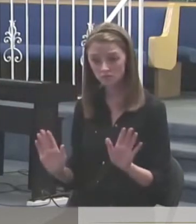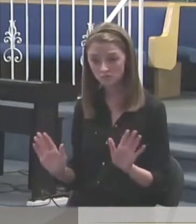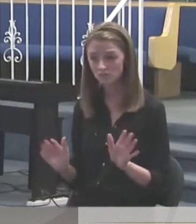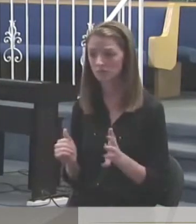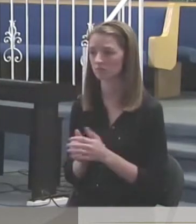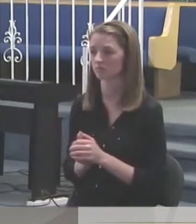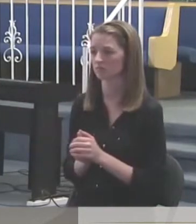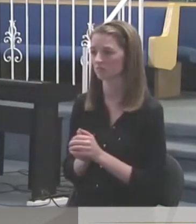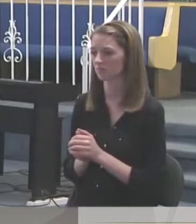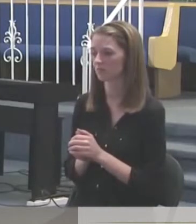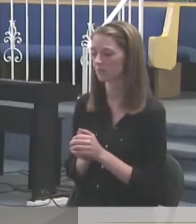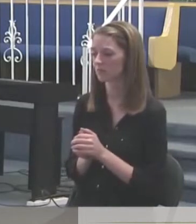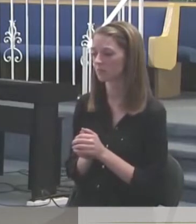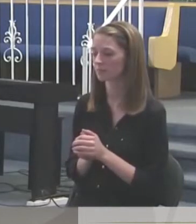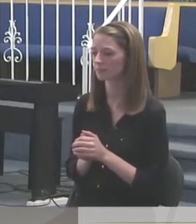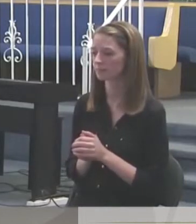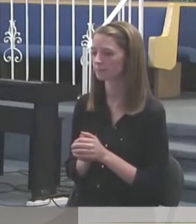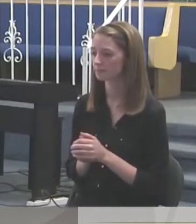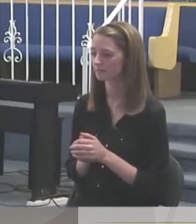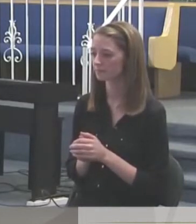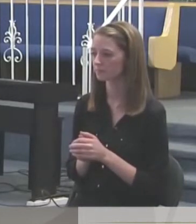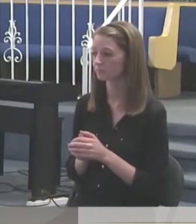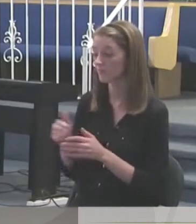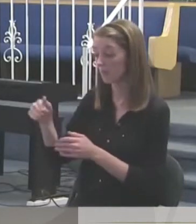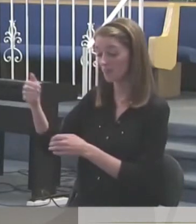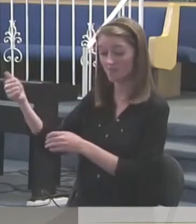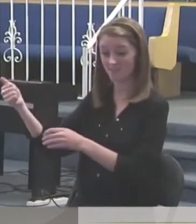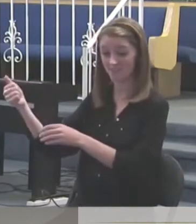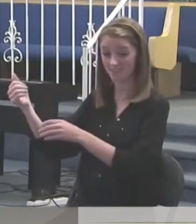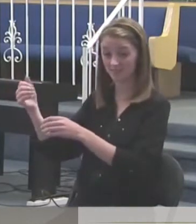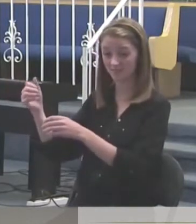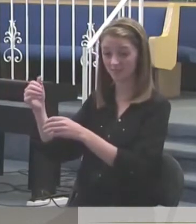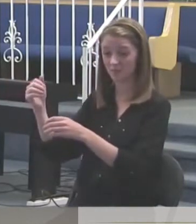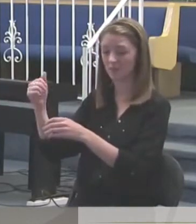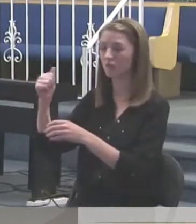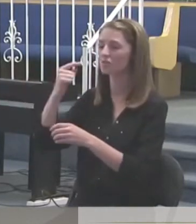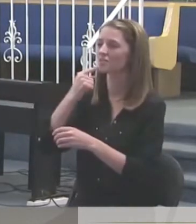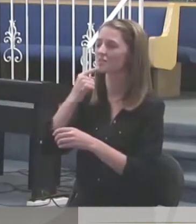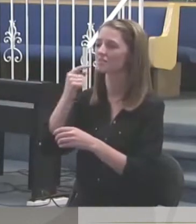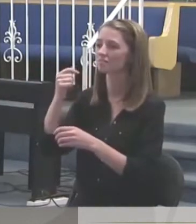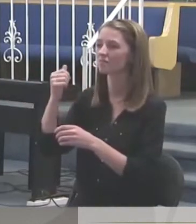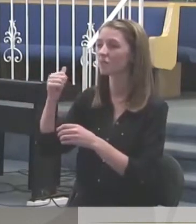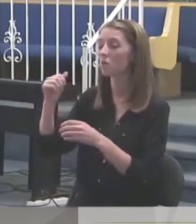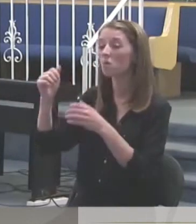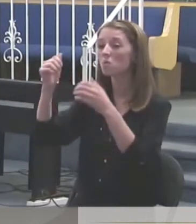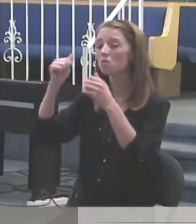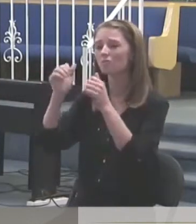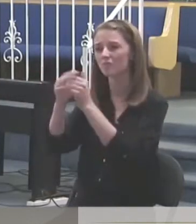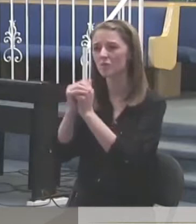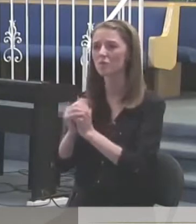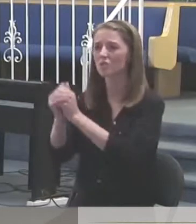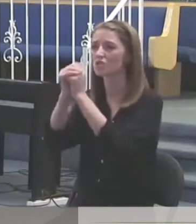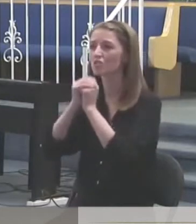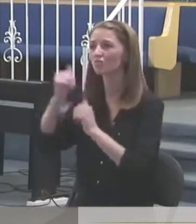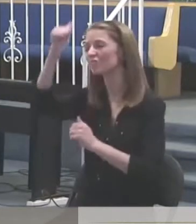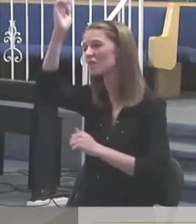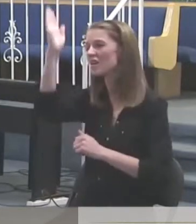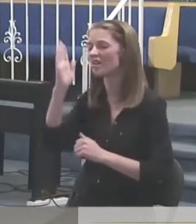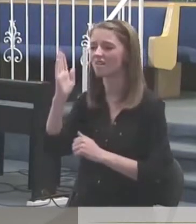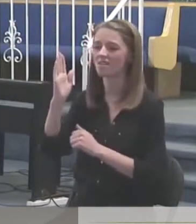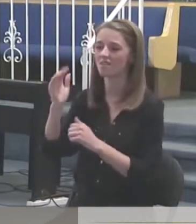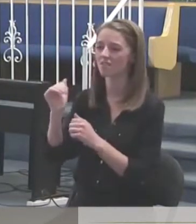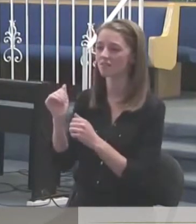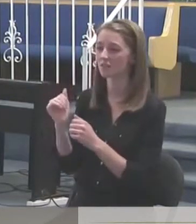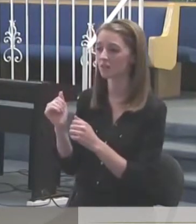There were others in here where he said that they not only worship the host of heaven, but you worship the Lord too. He just kind of mixed it all together. Hey, I don't have no